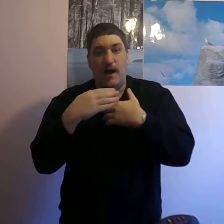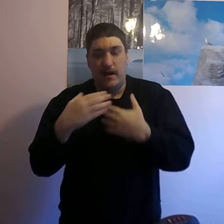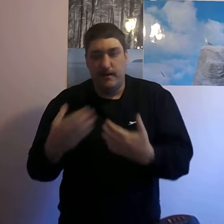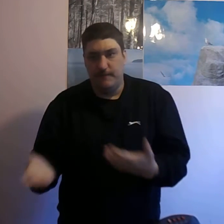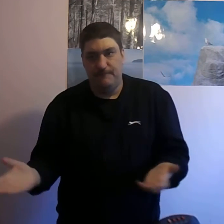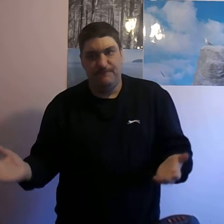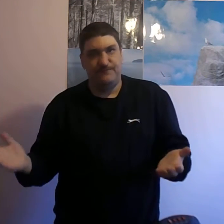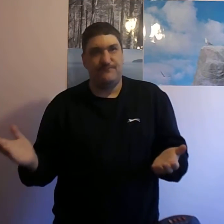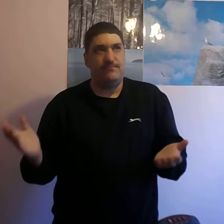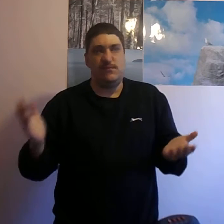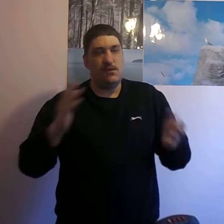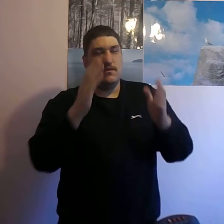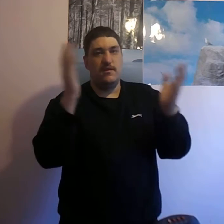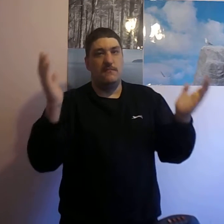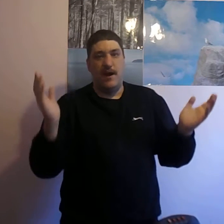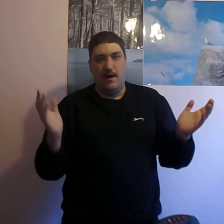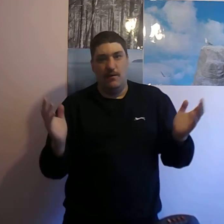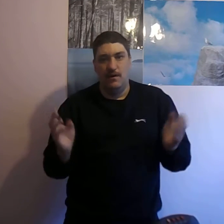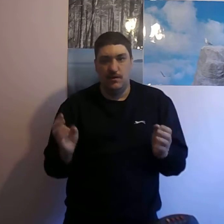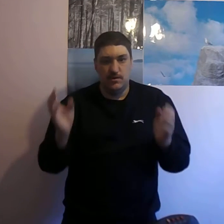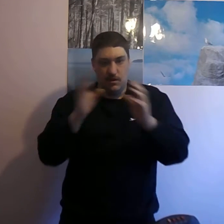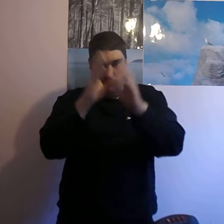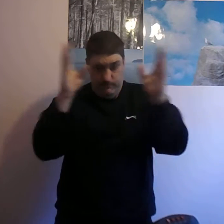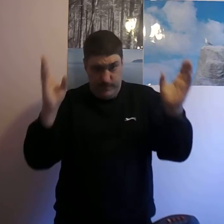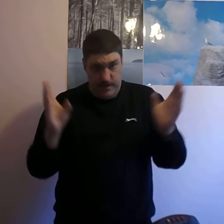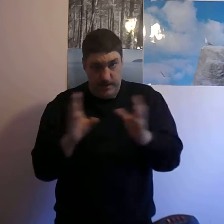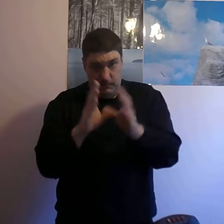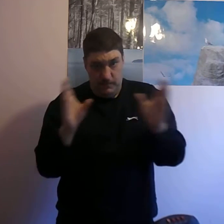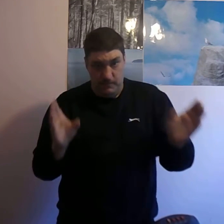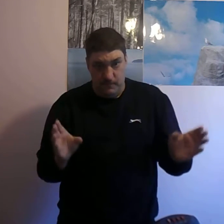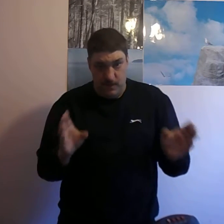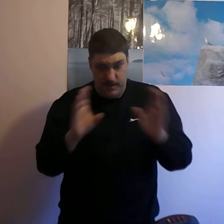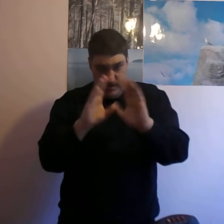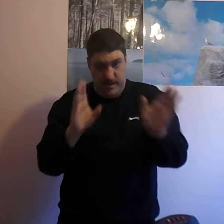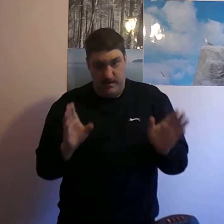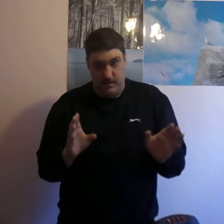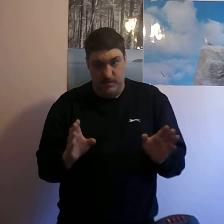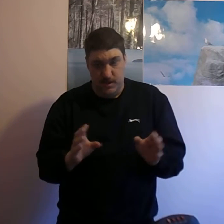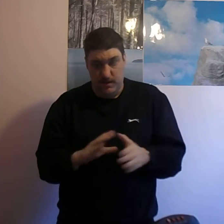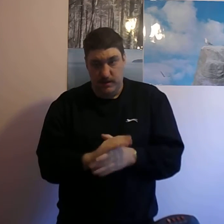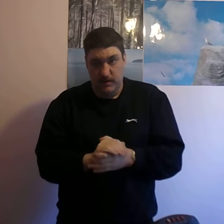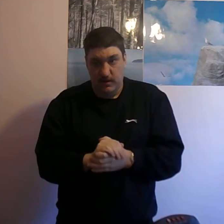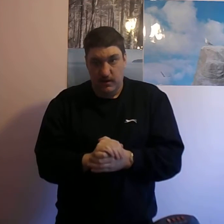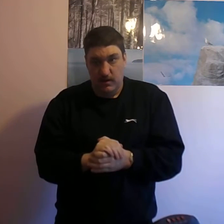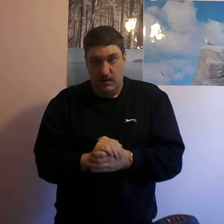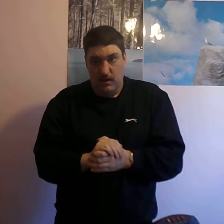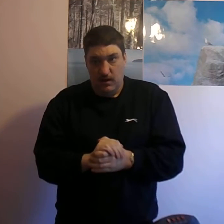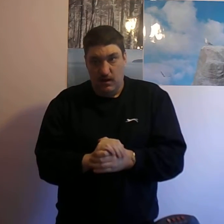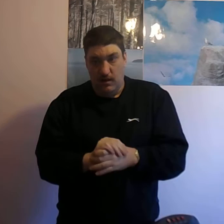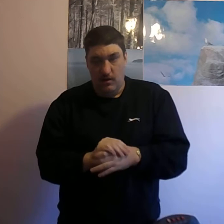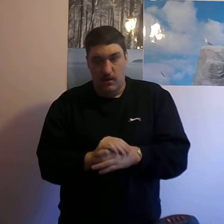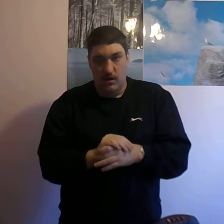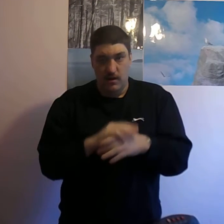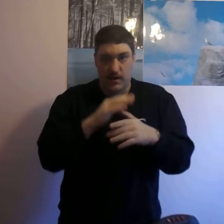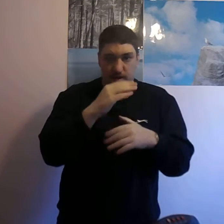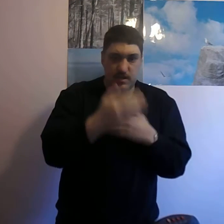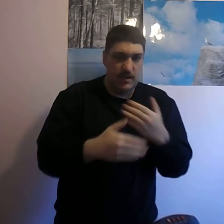and somehow she ended up as a test subject, although initially she